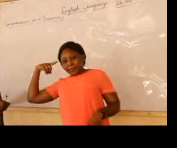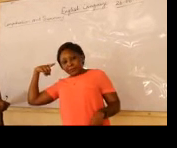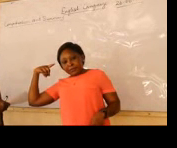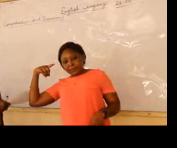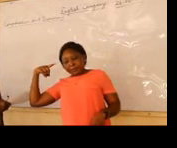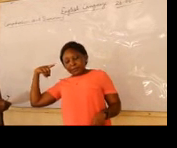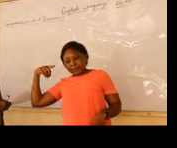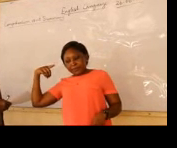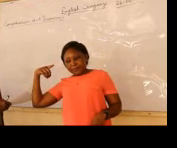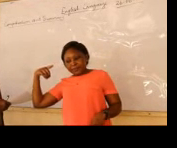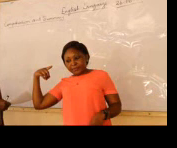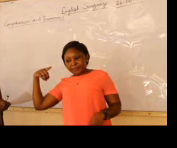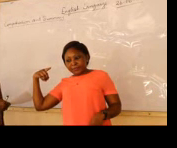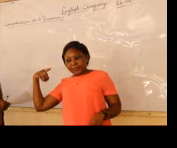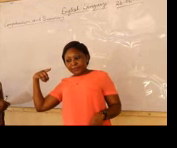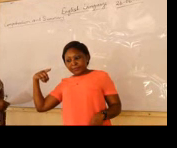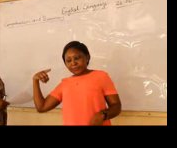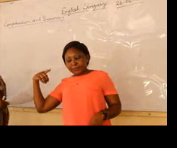because